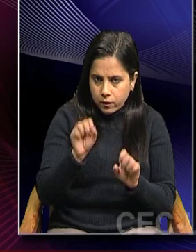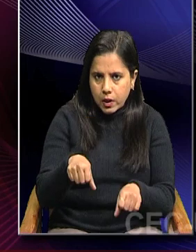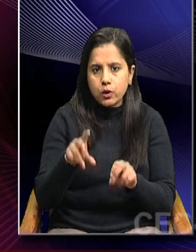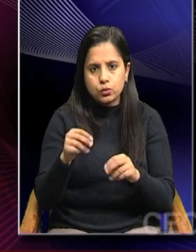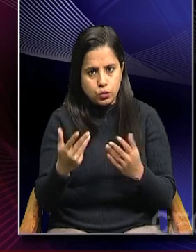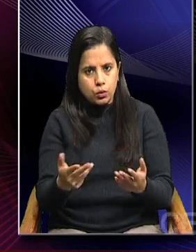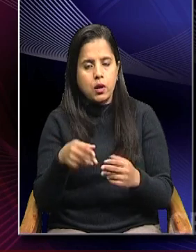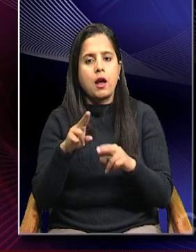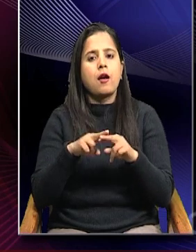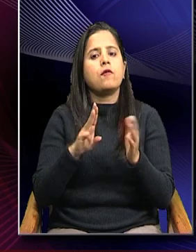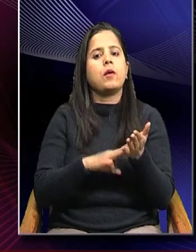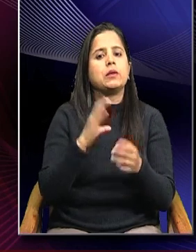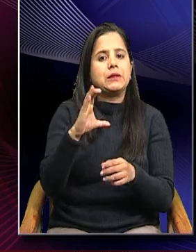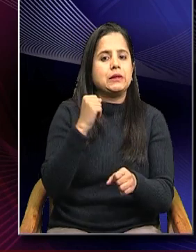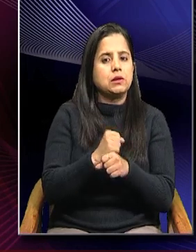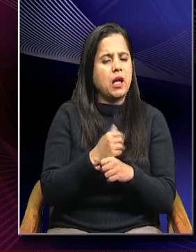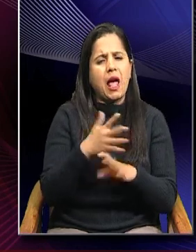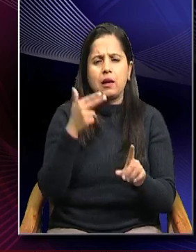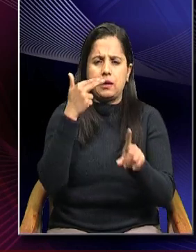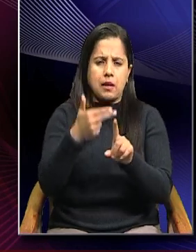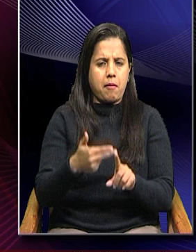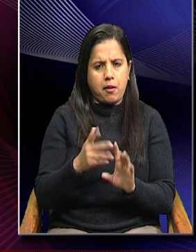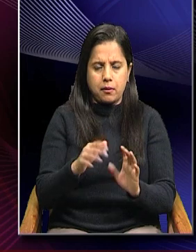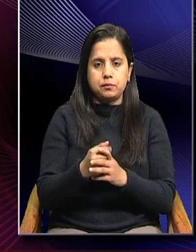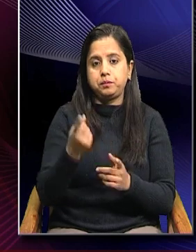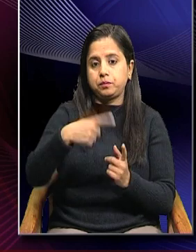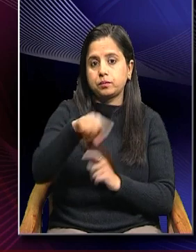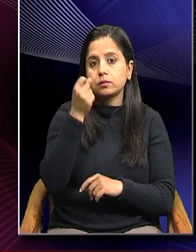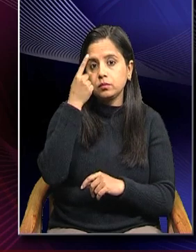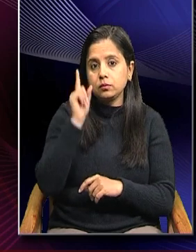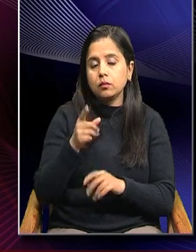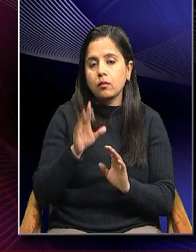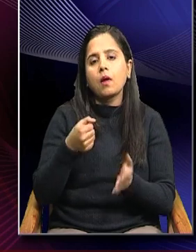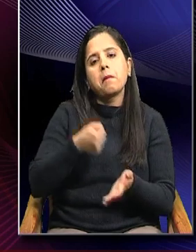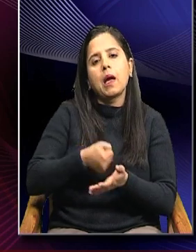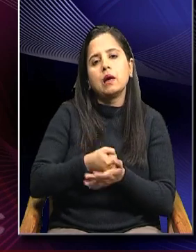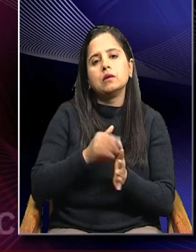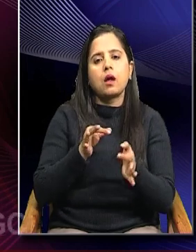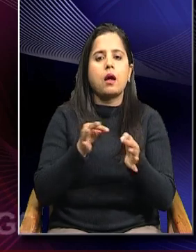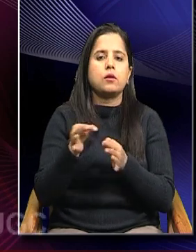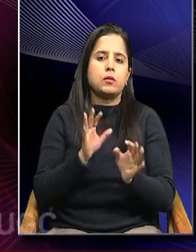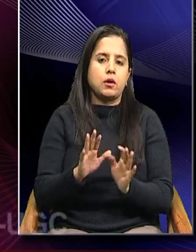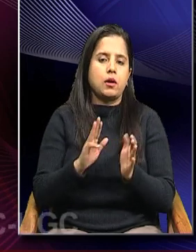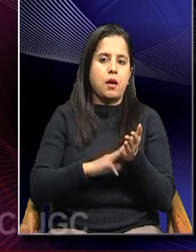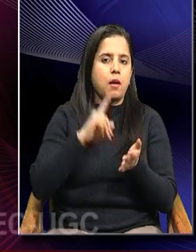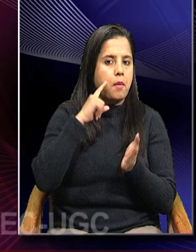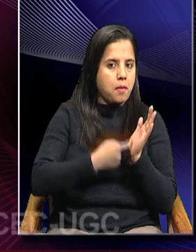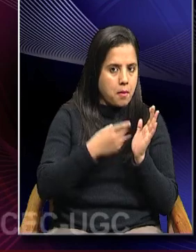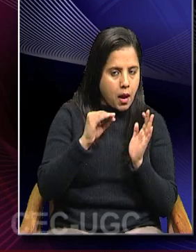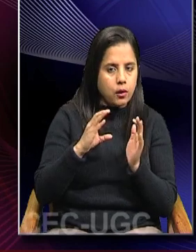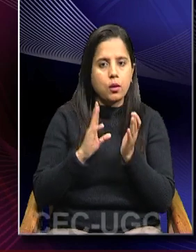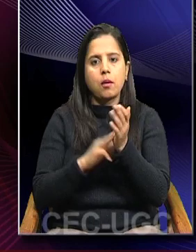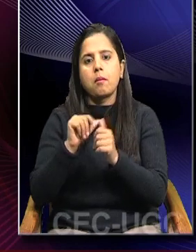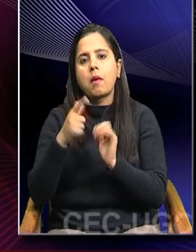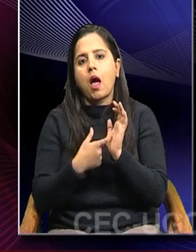the FMCG or any sector you name. So, we have to understand that this is the basic classification of micro and macroeconomic environment.